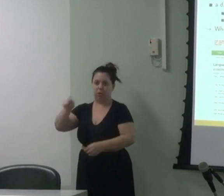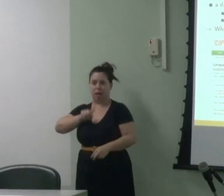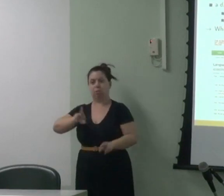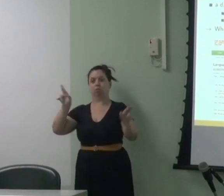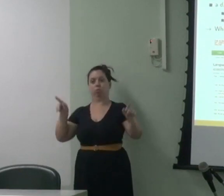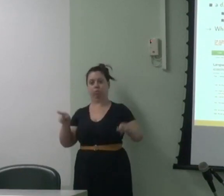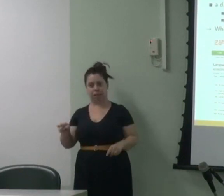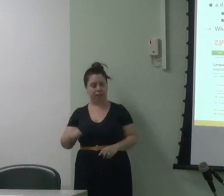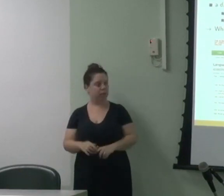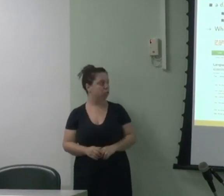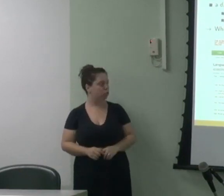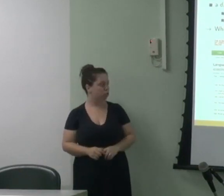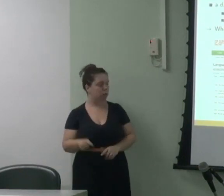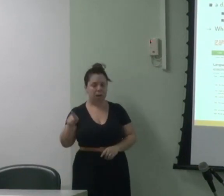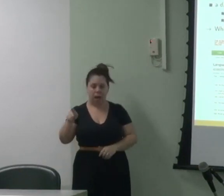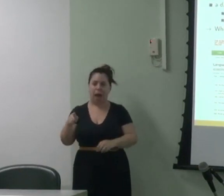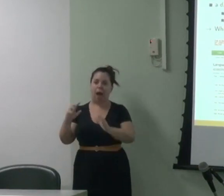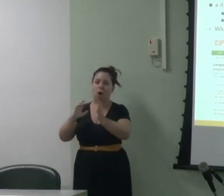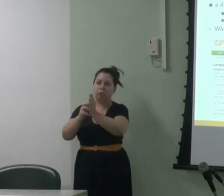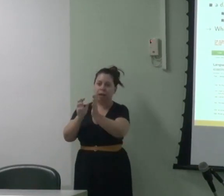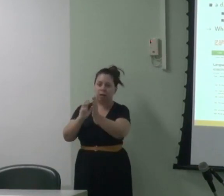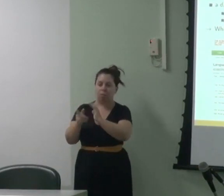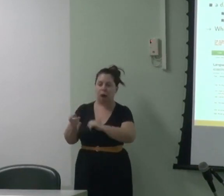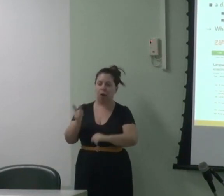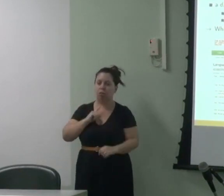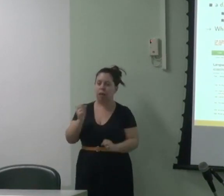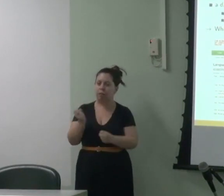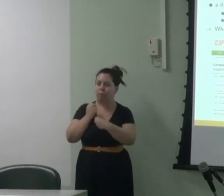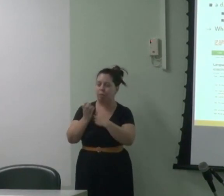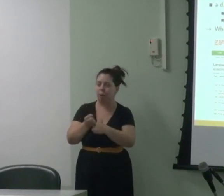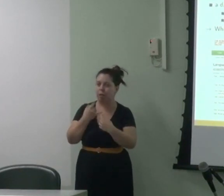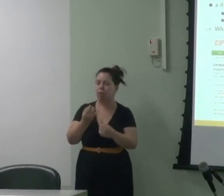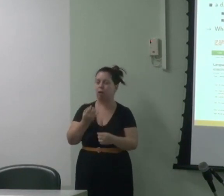It's a database containing information for